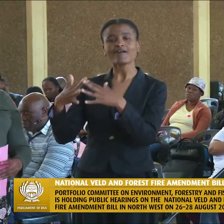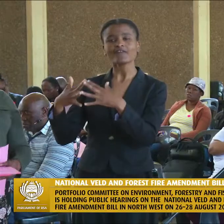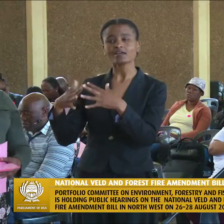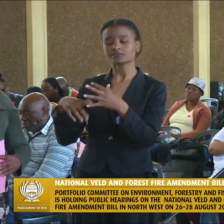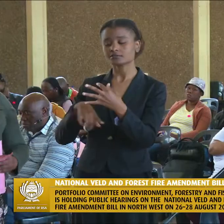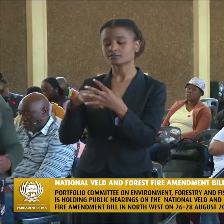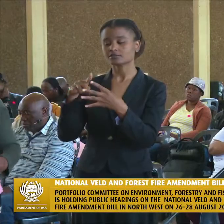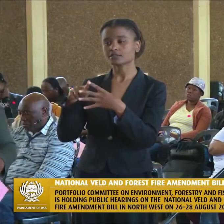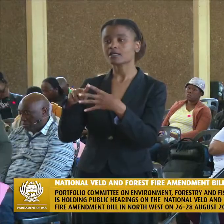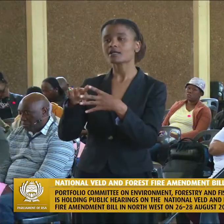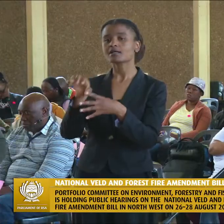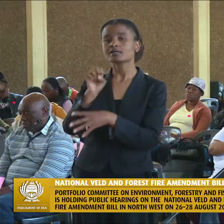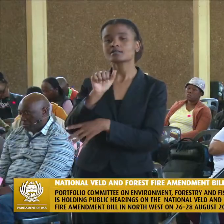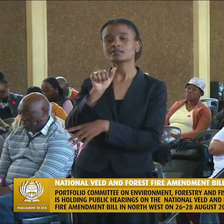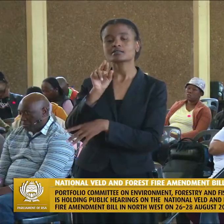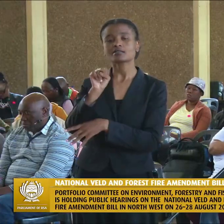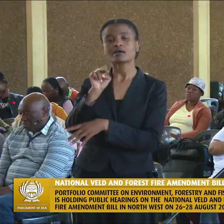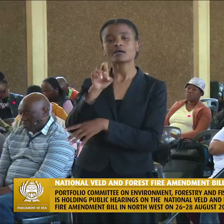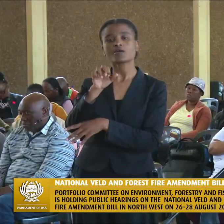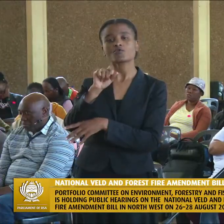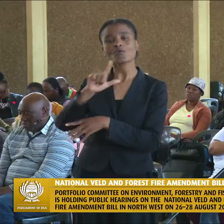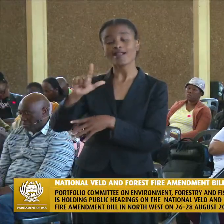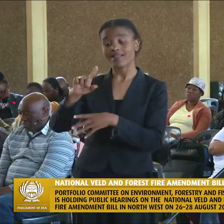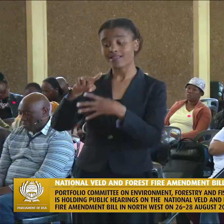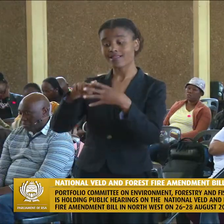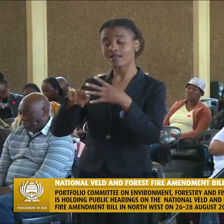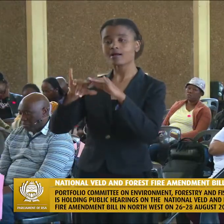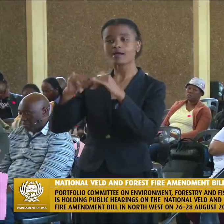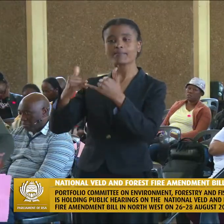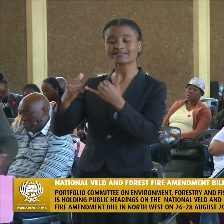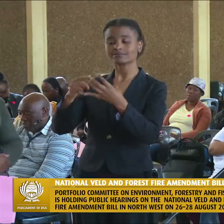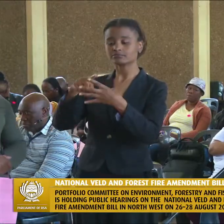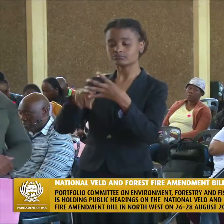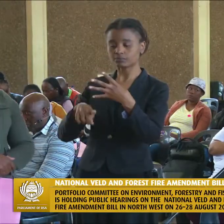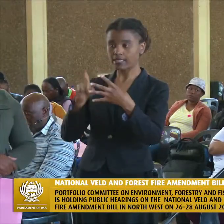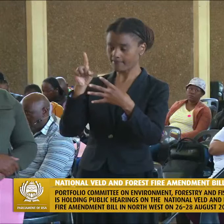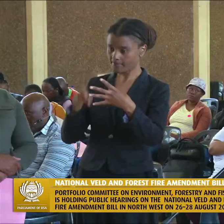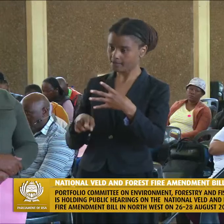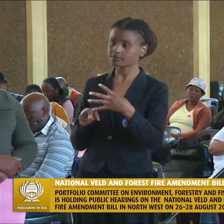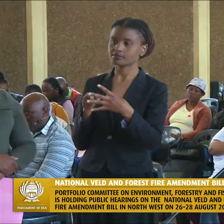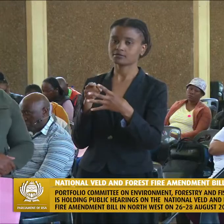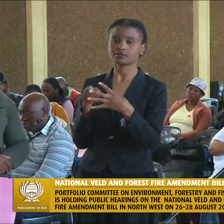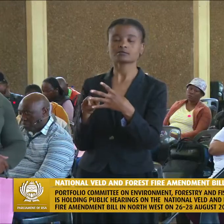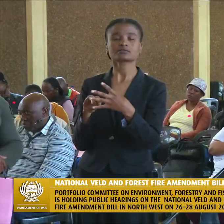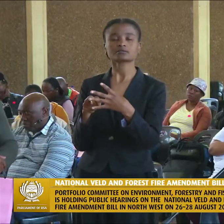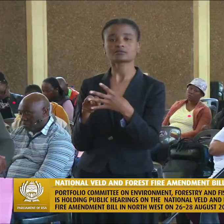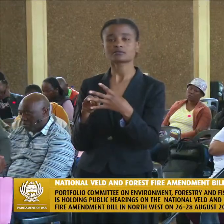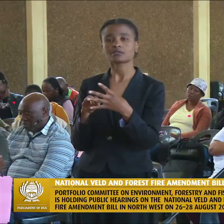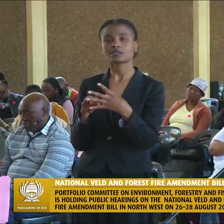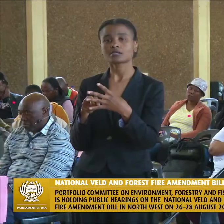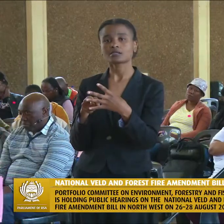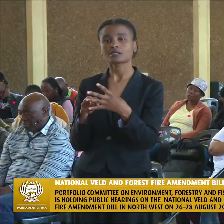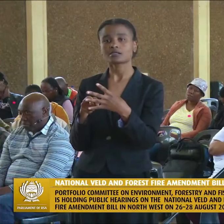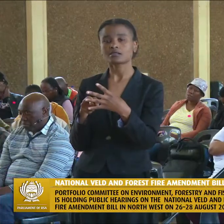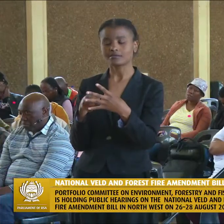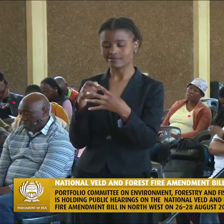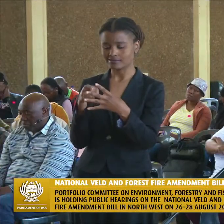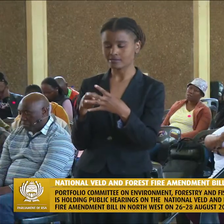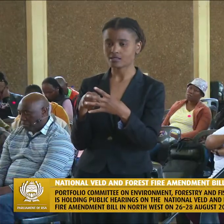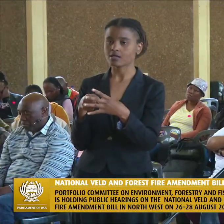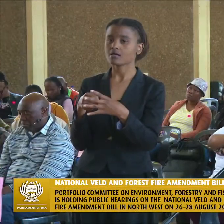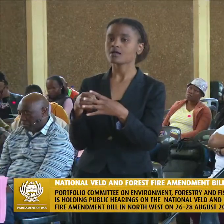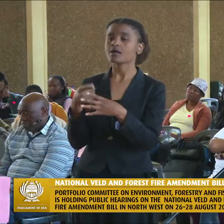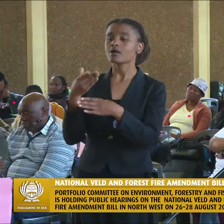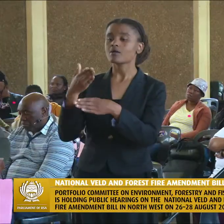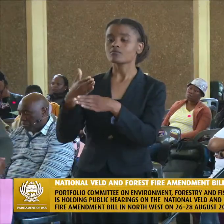they have to emphasize that the people from transnet escom and central they have to do their own fire